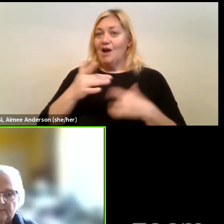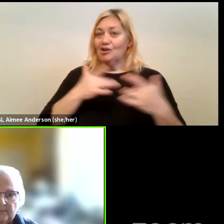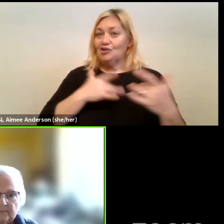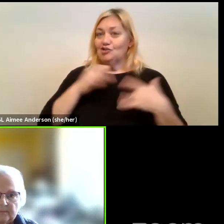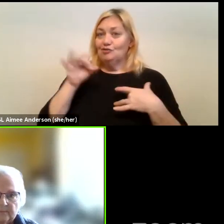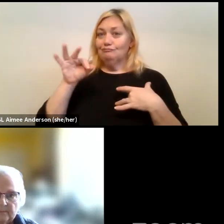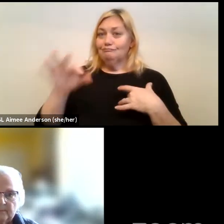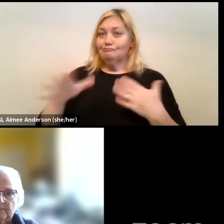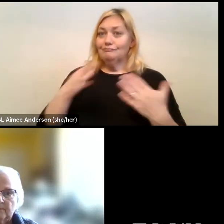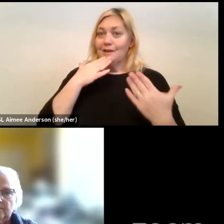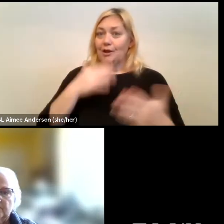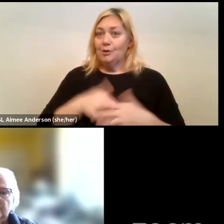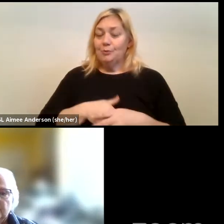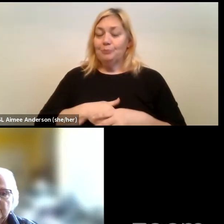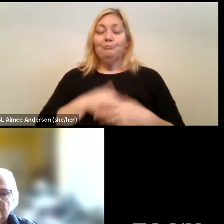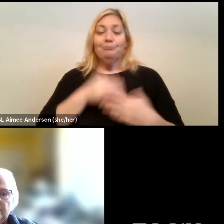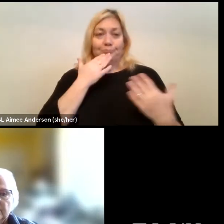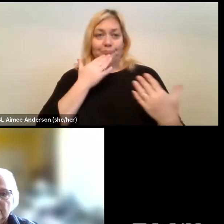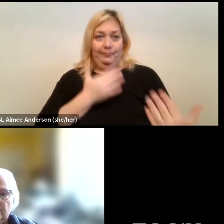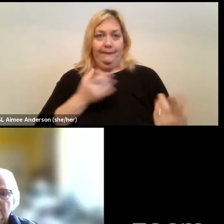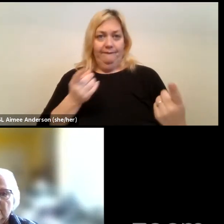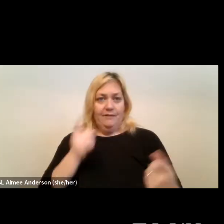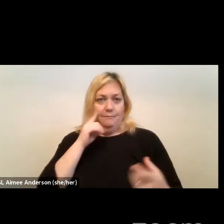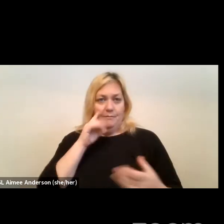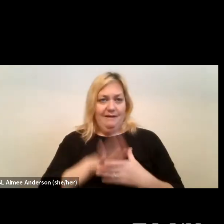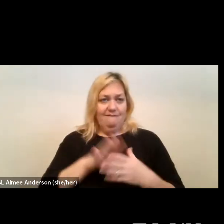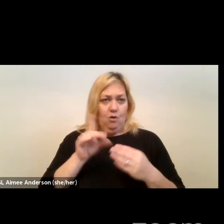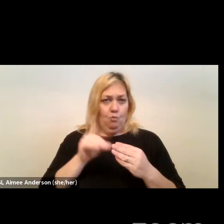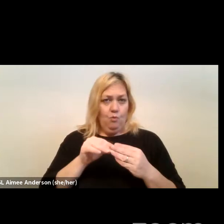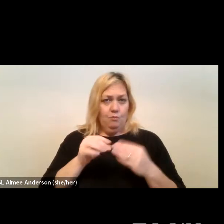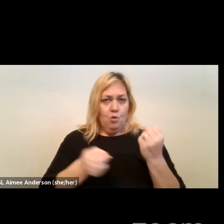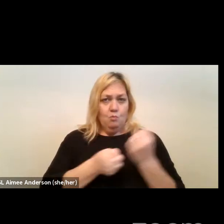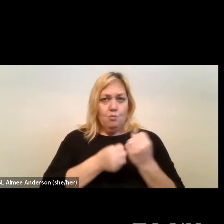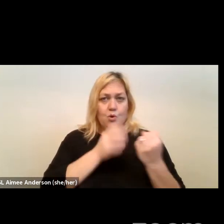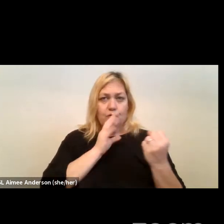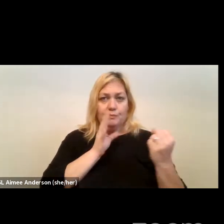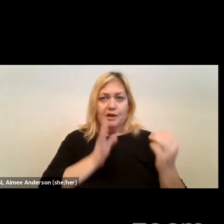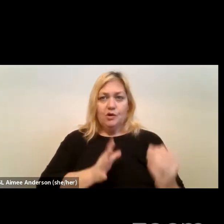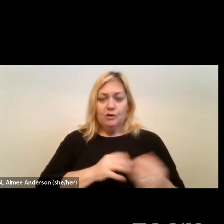you. Thank you. And I believe we had one more pro speaker.